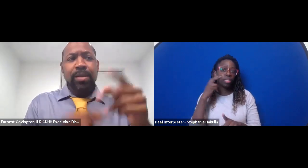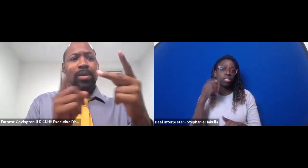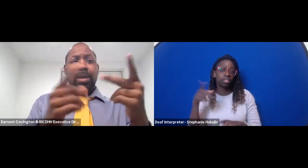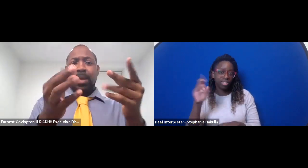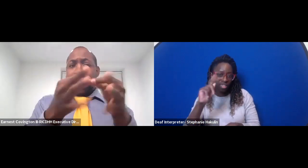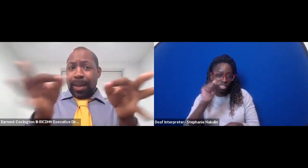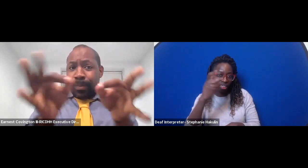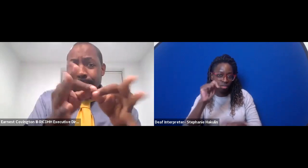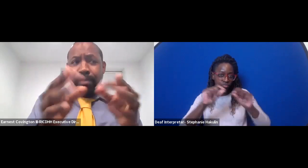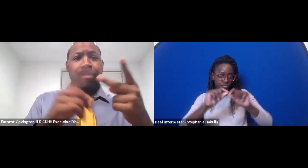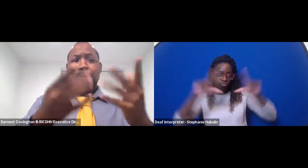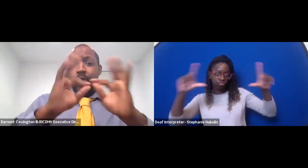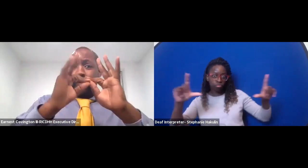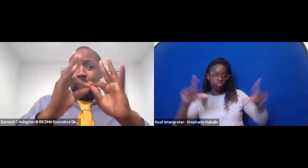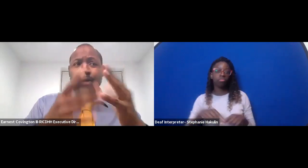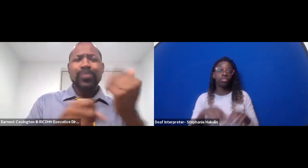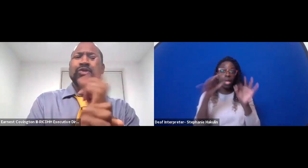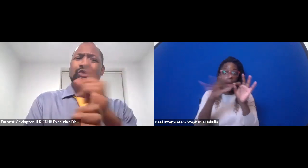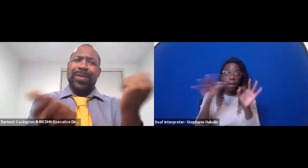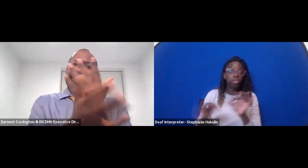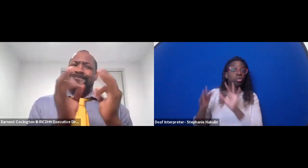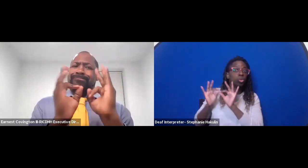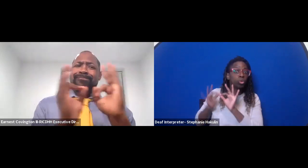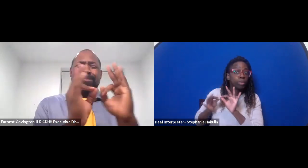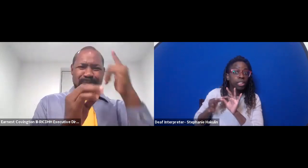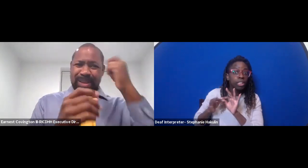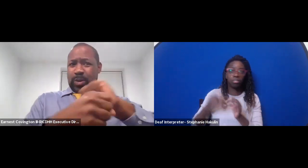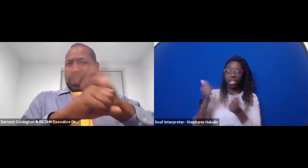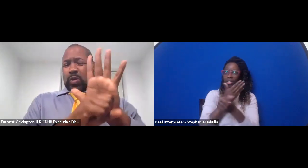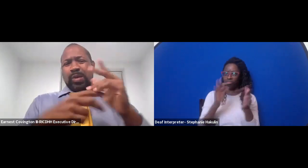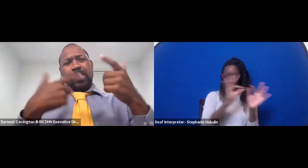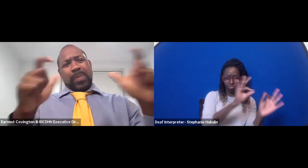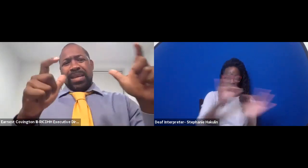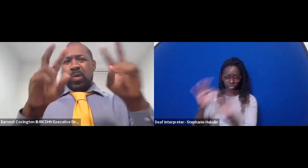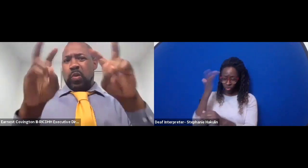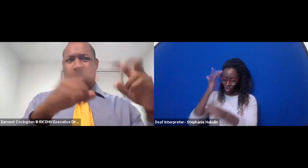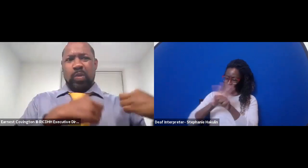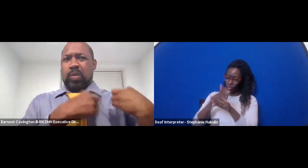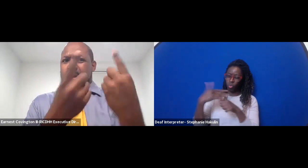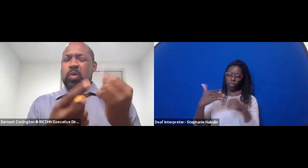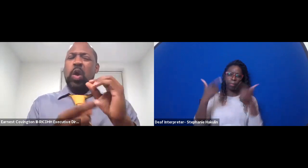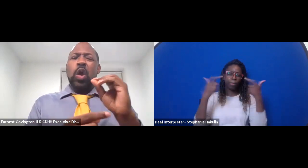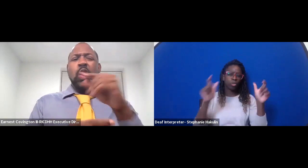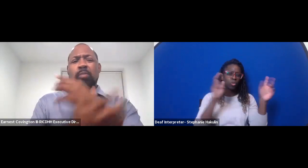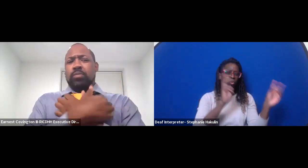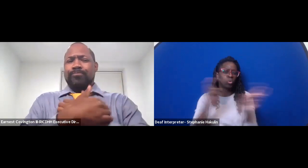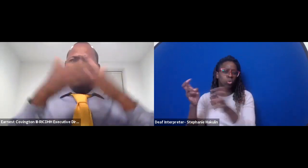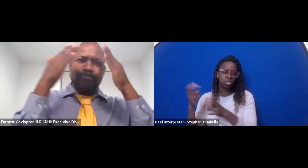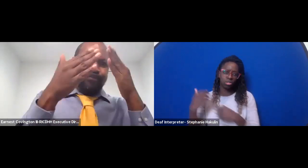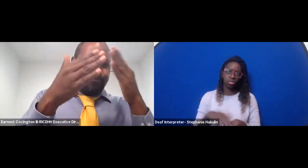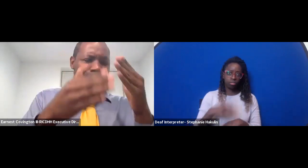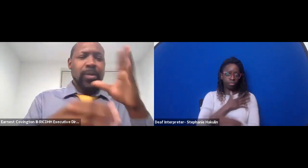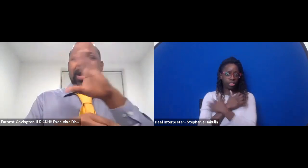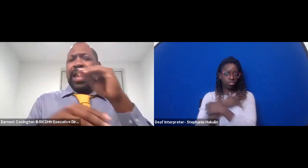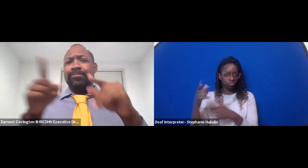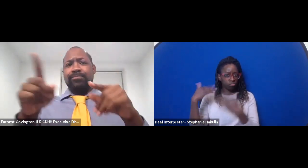available for also for deaf and deafblind people using captioning, people using text. And with COVID, it's been a huge